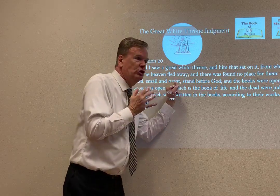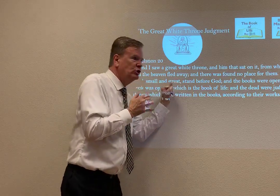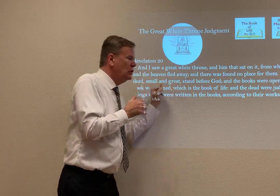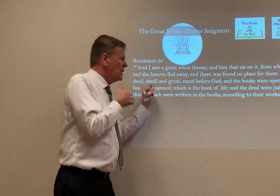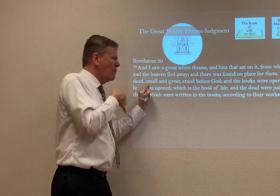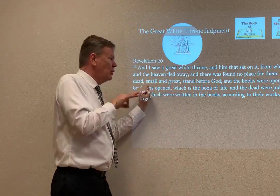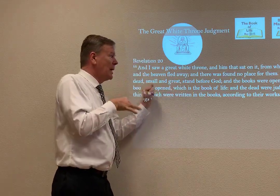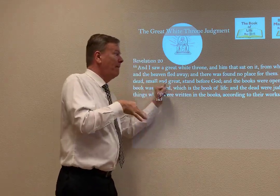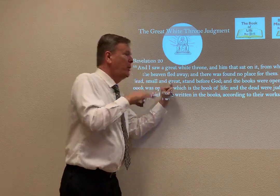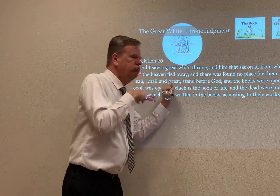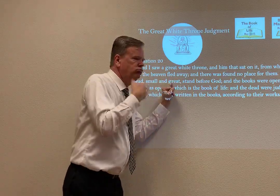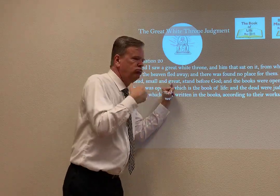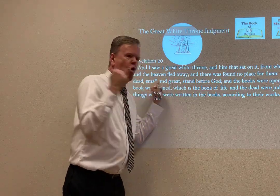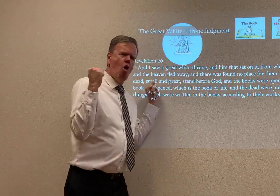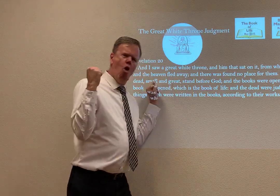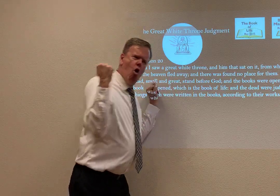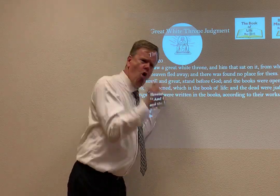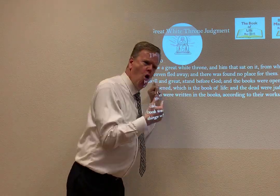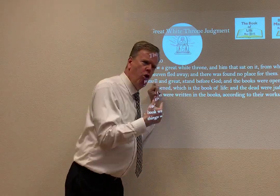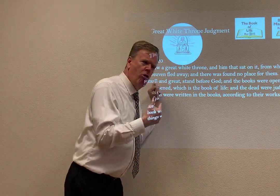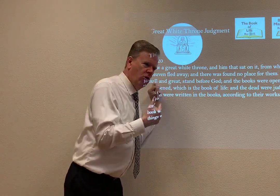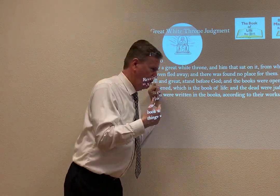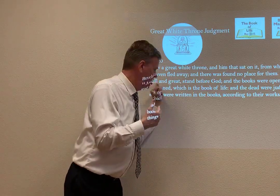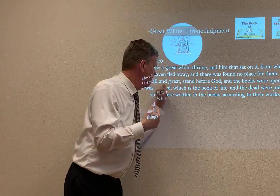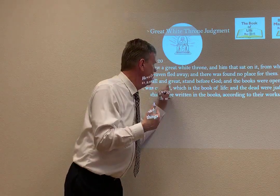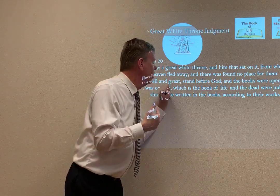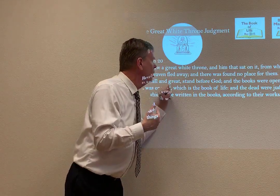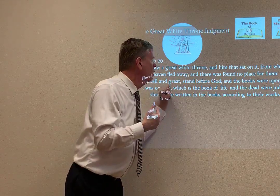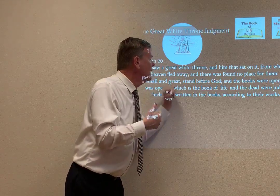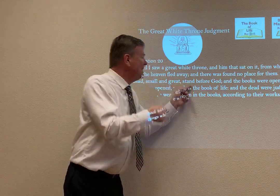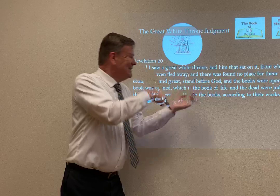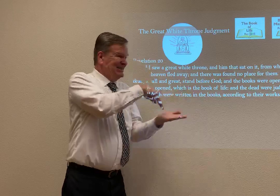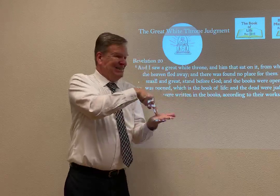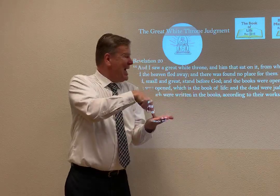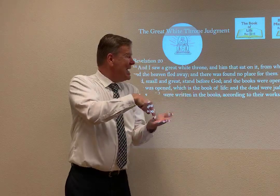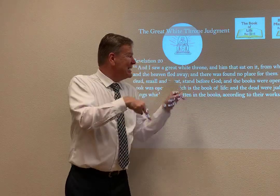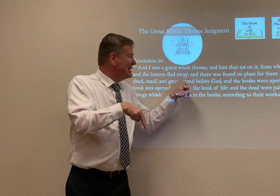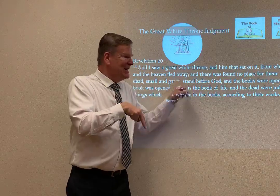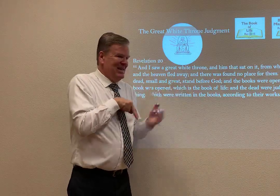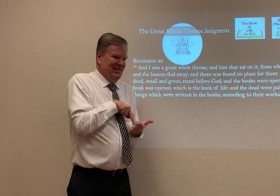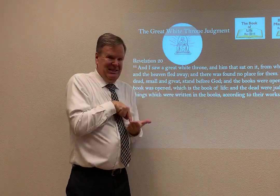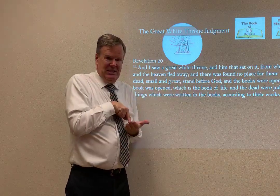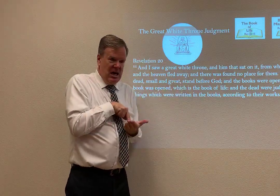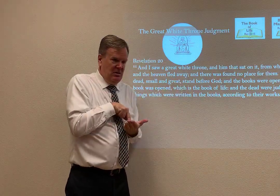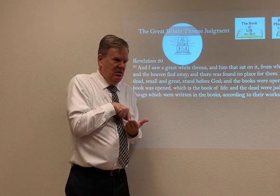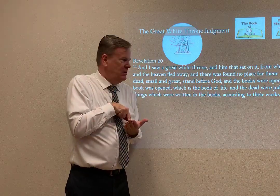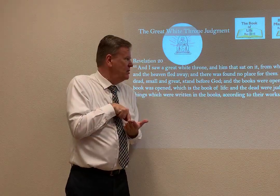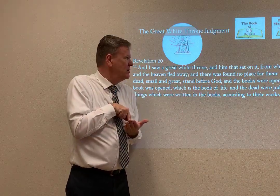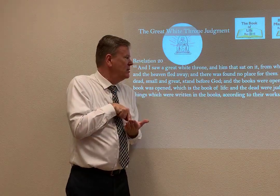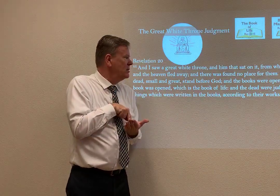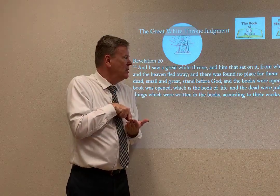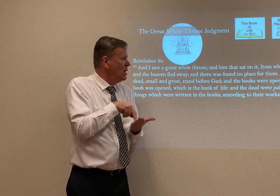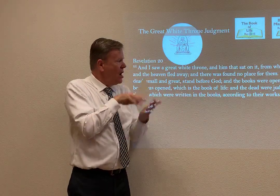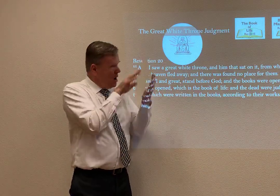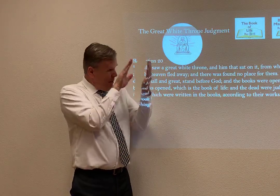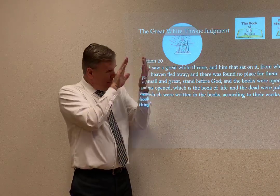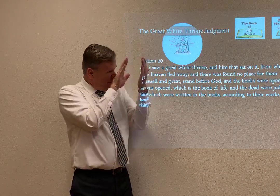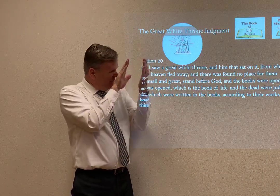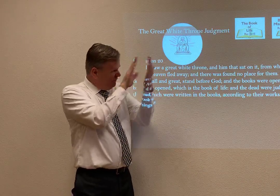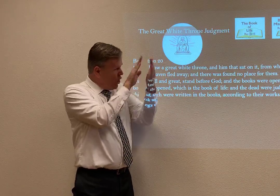Poor and rich. Not important, important. Basically, you can put anything here. This and that. Both of these people, both ends of